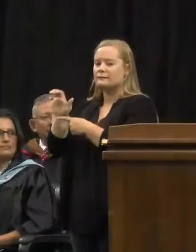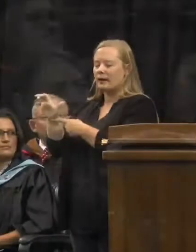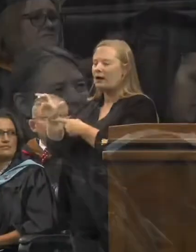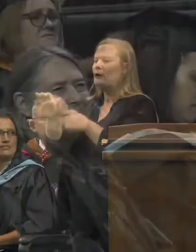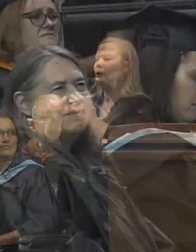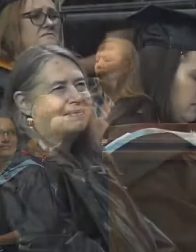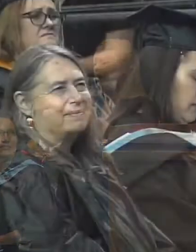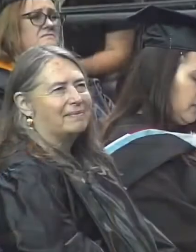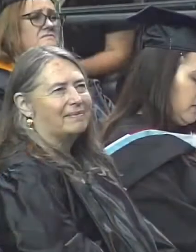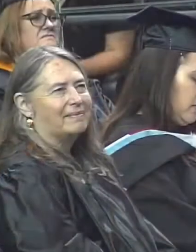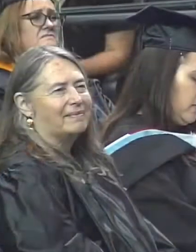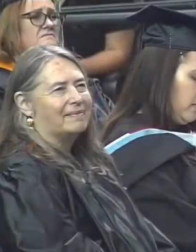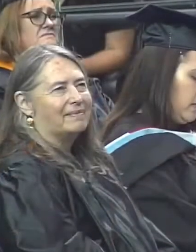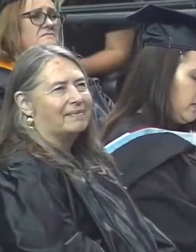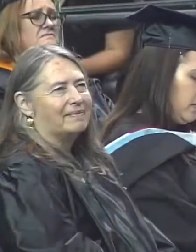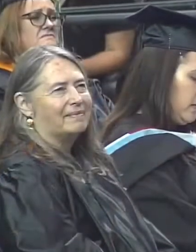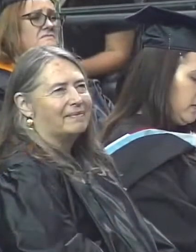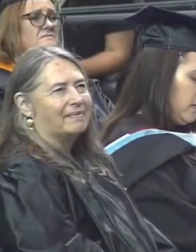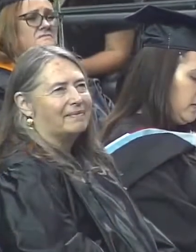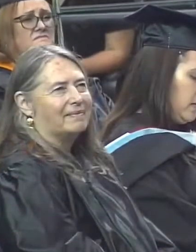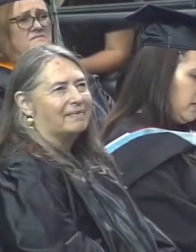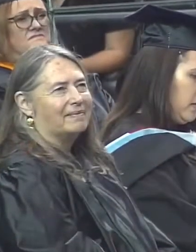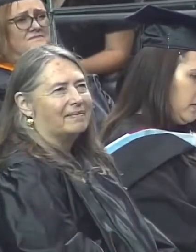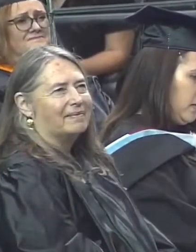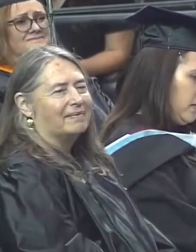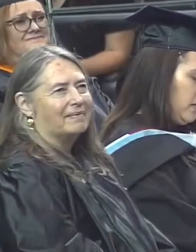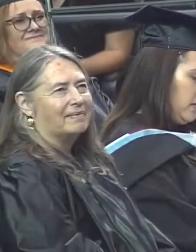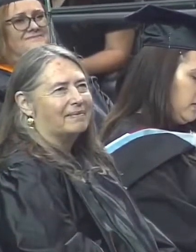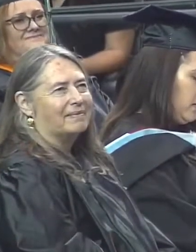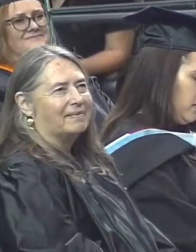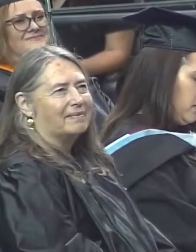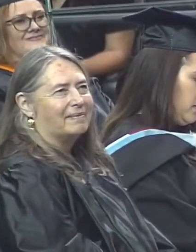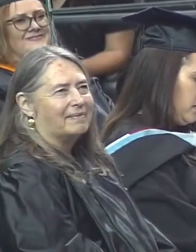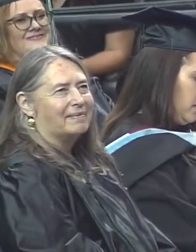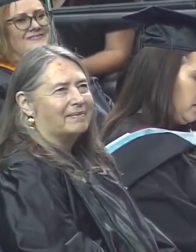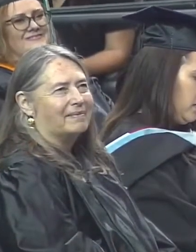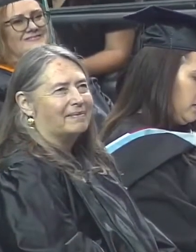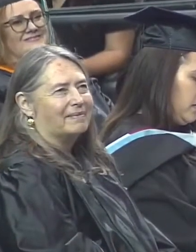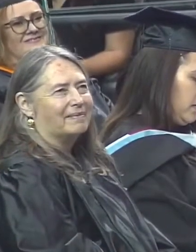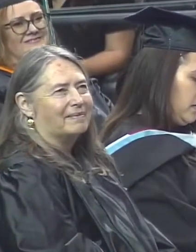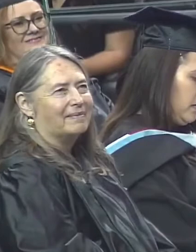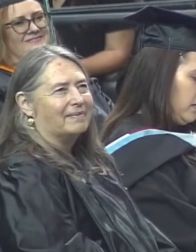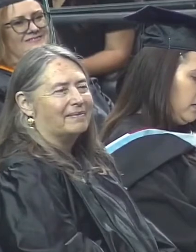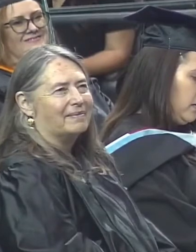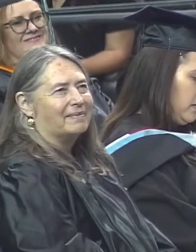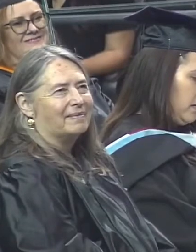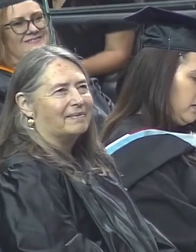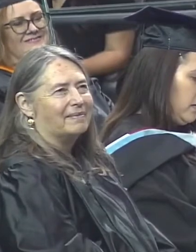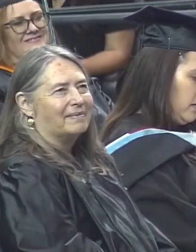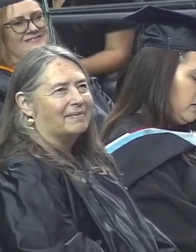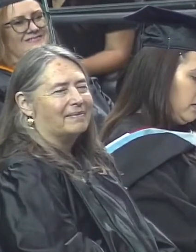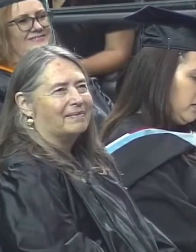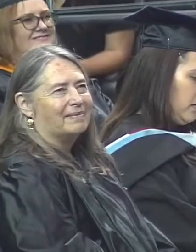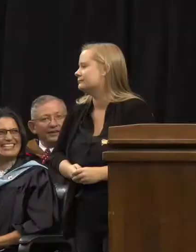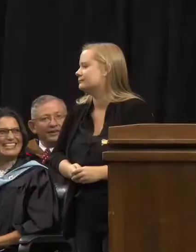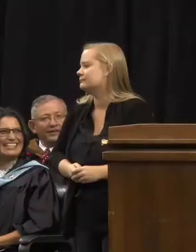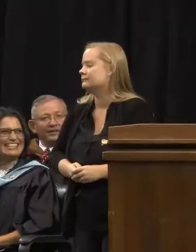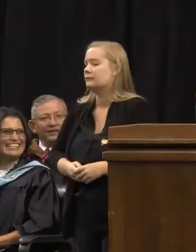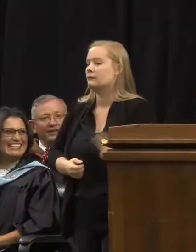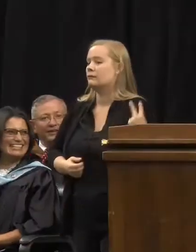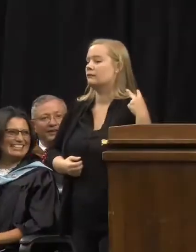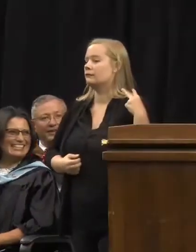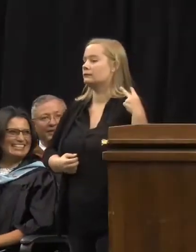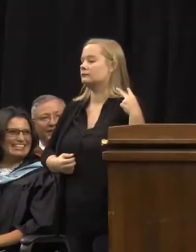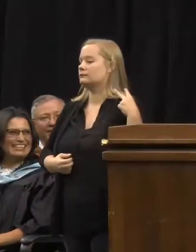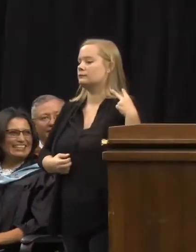and talking to every single person that she knows. I'm watching our interpreter here